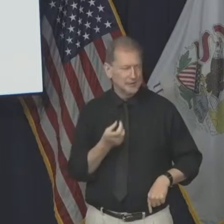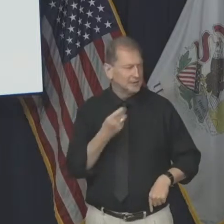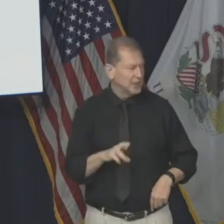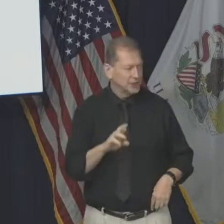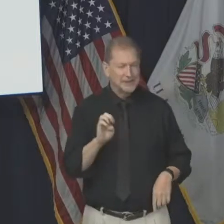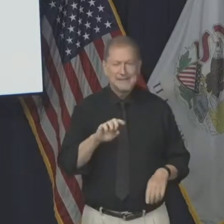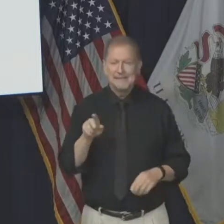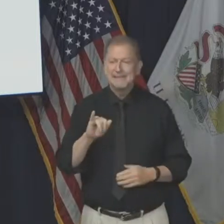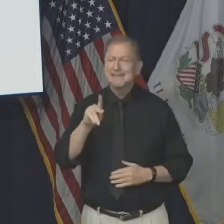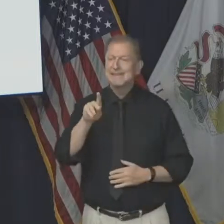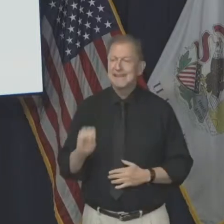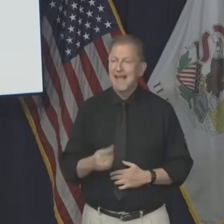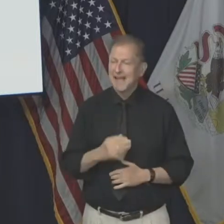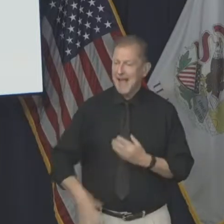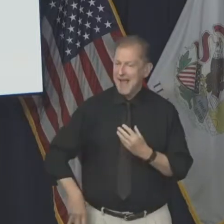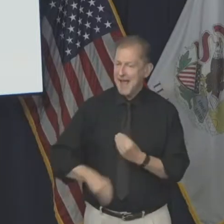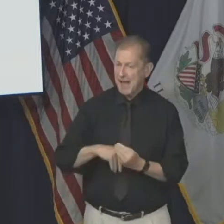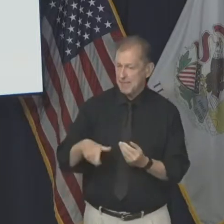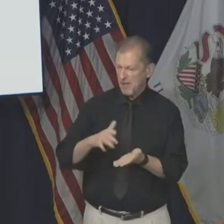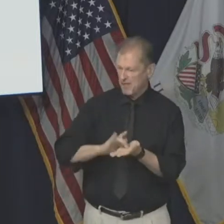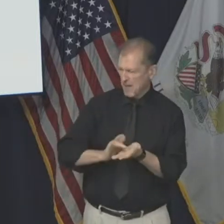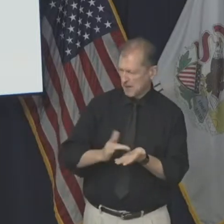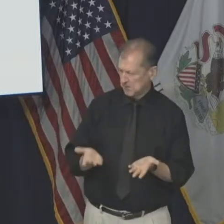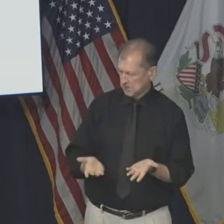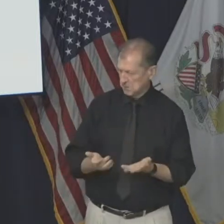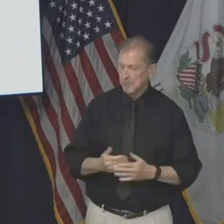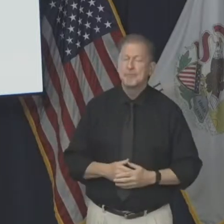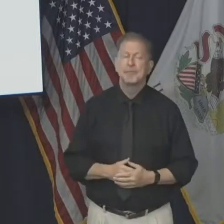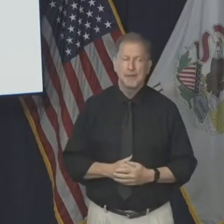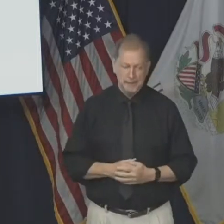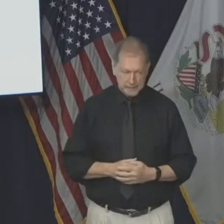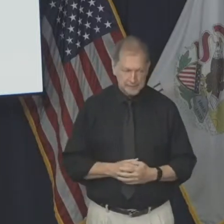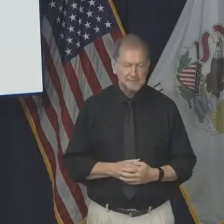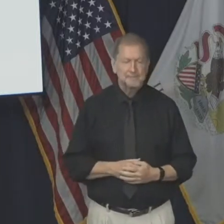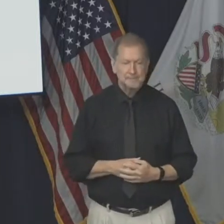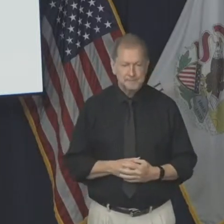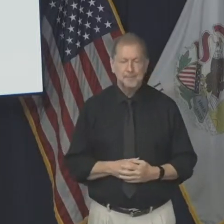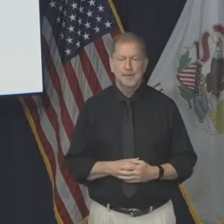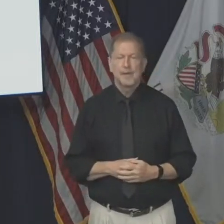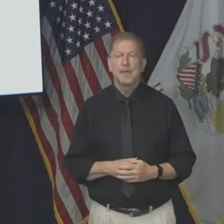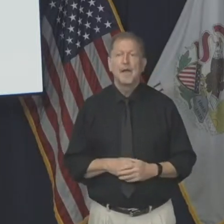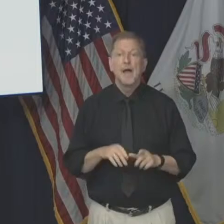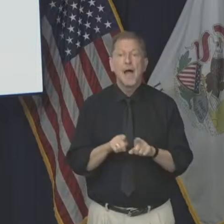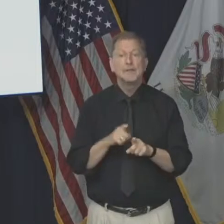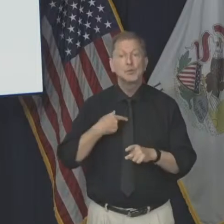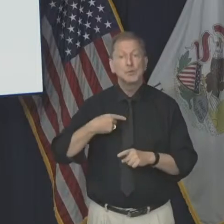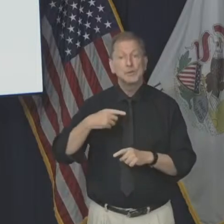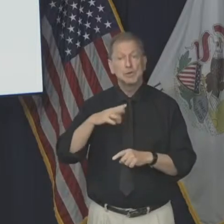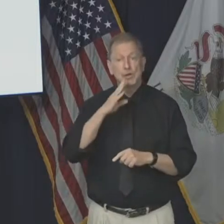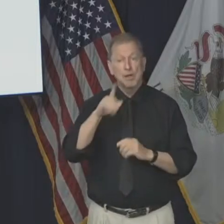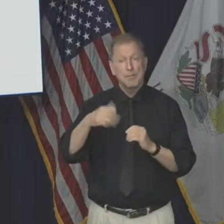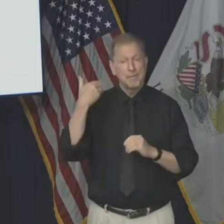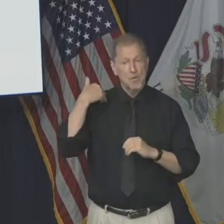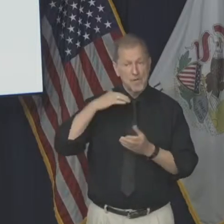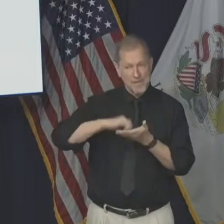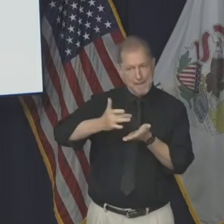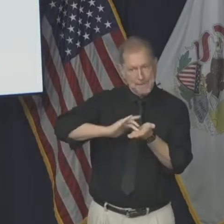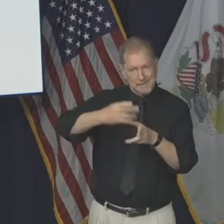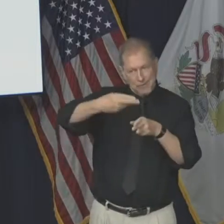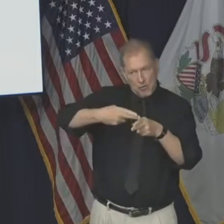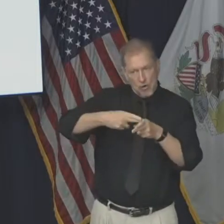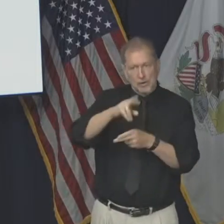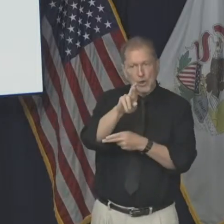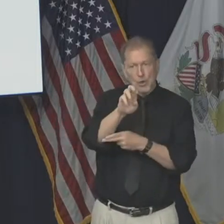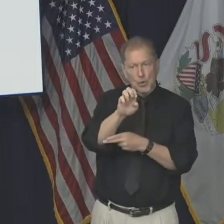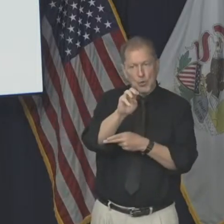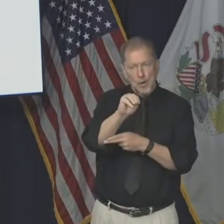to add? Just quickly. So, of course, as we mentioned, remdesivir is